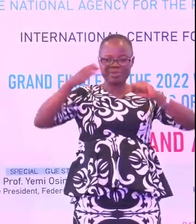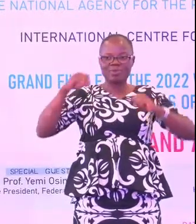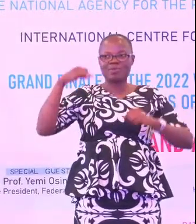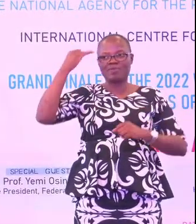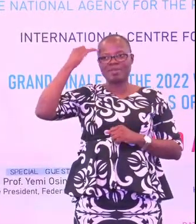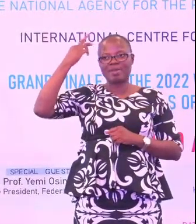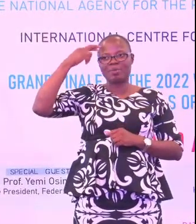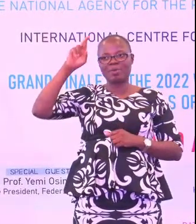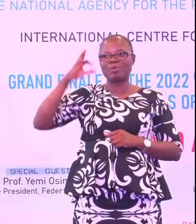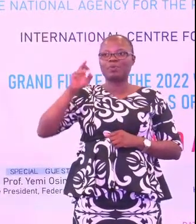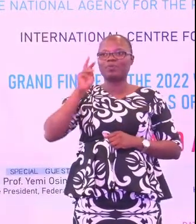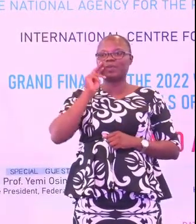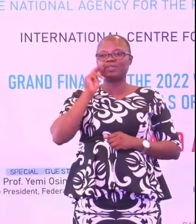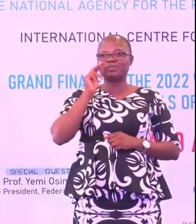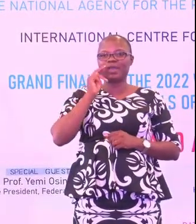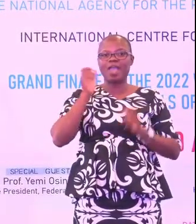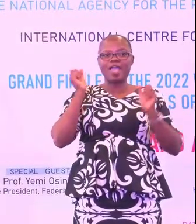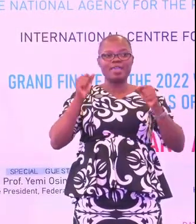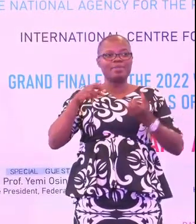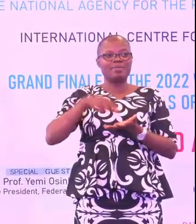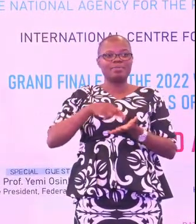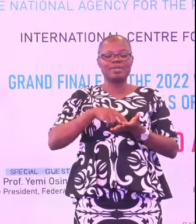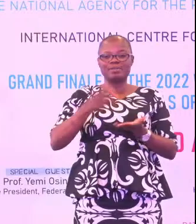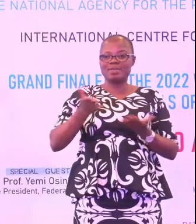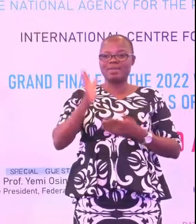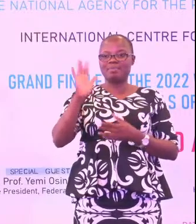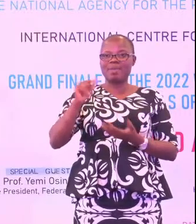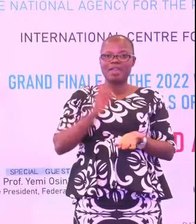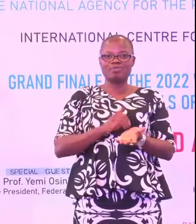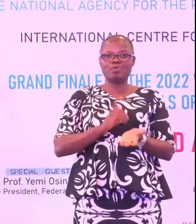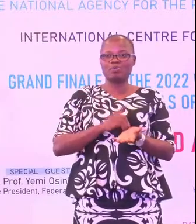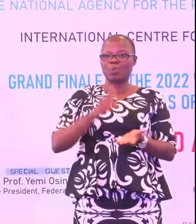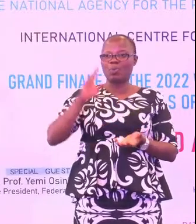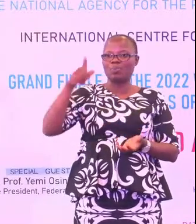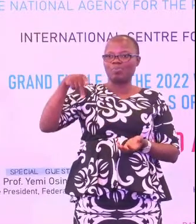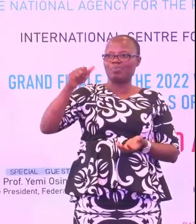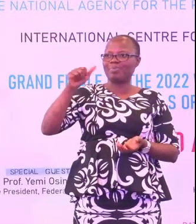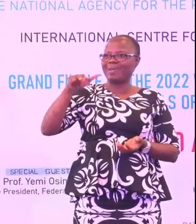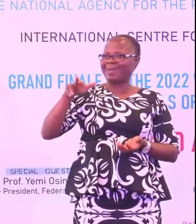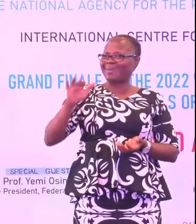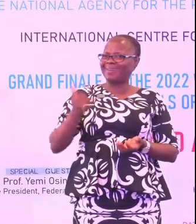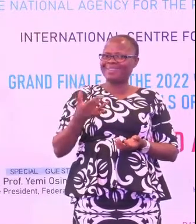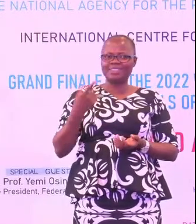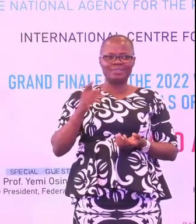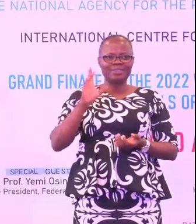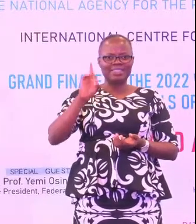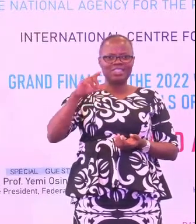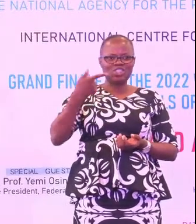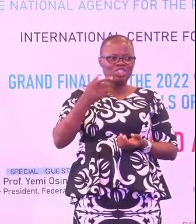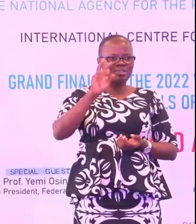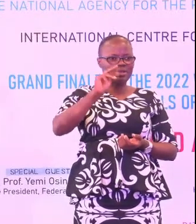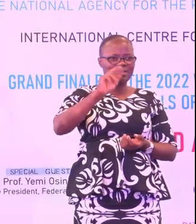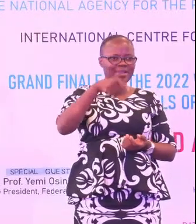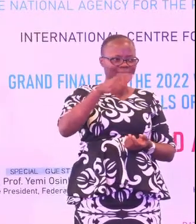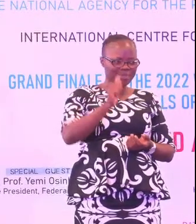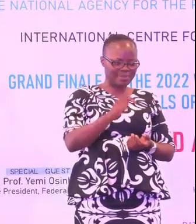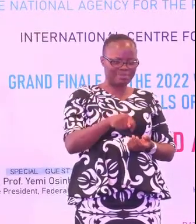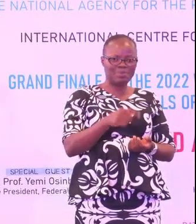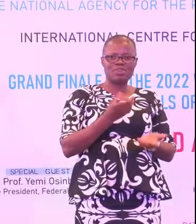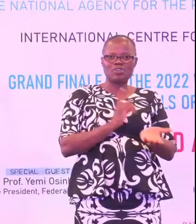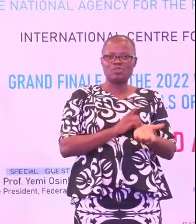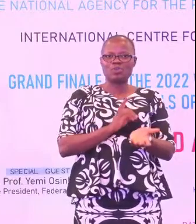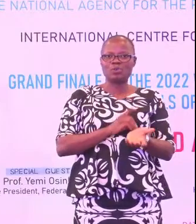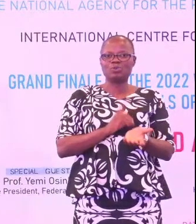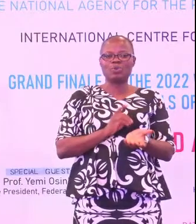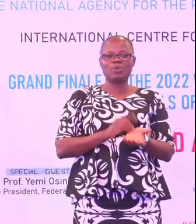Nigeria, ably represented here by Dr. Paye, the DG of NAPTIP, Dr.